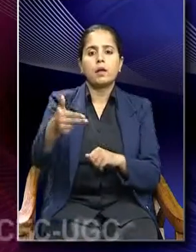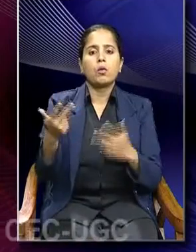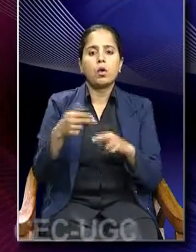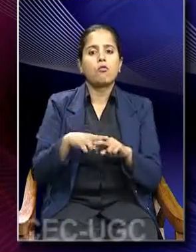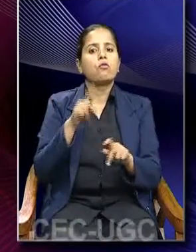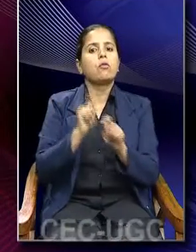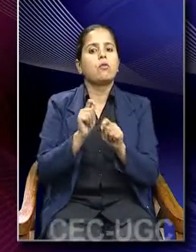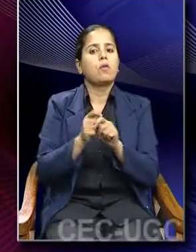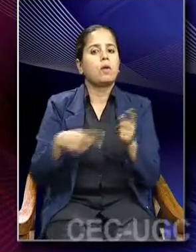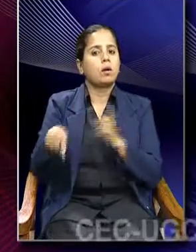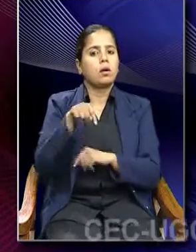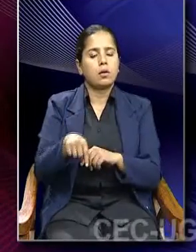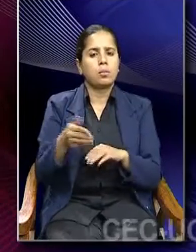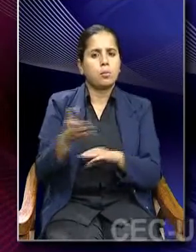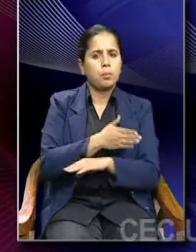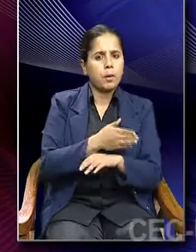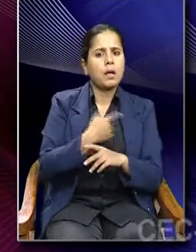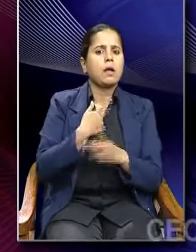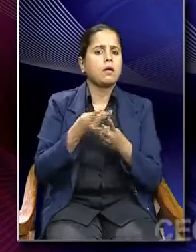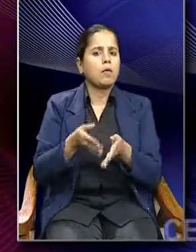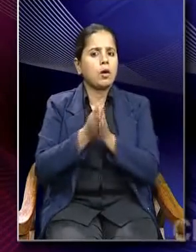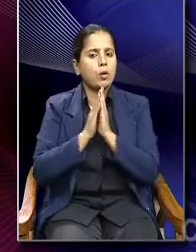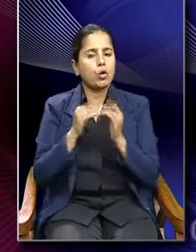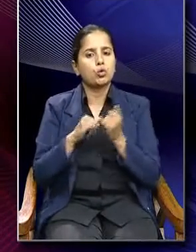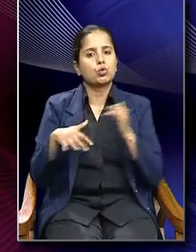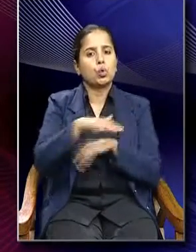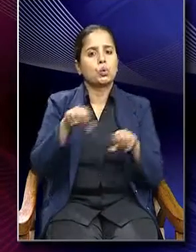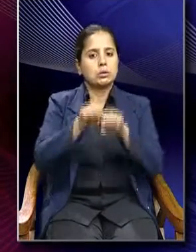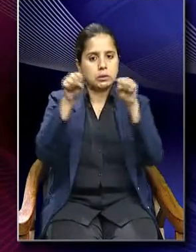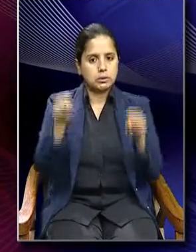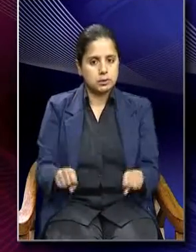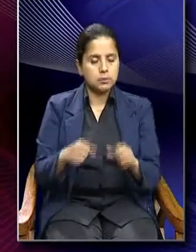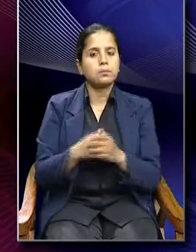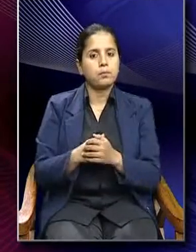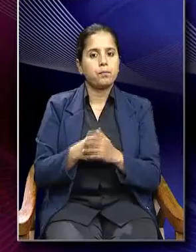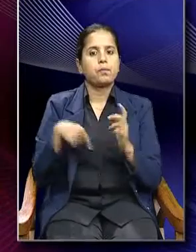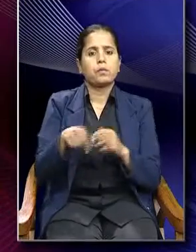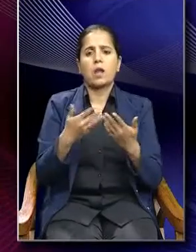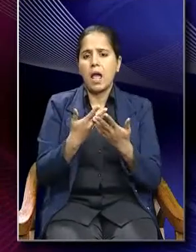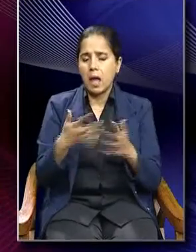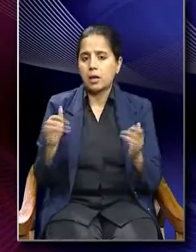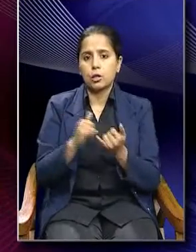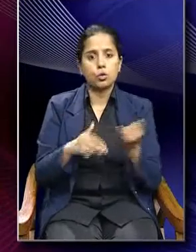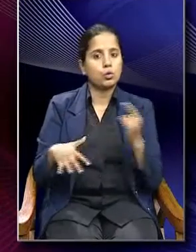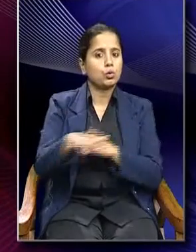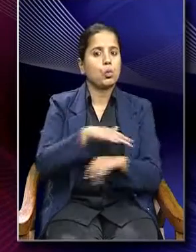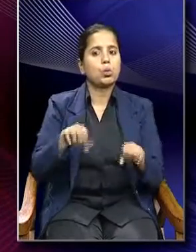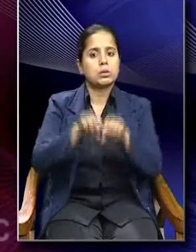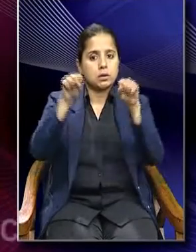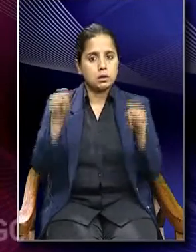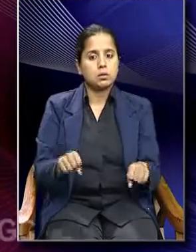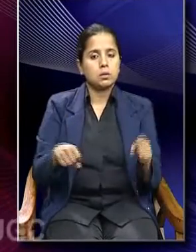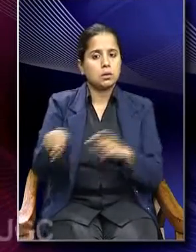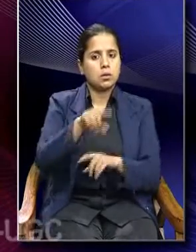functional prerequisite of a social system. That is, every social system, there